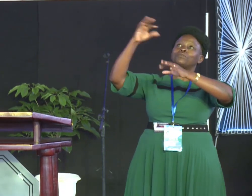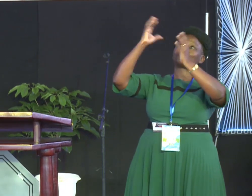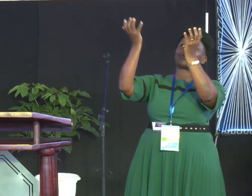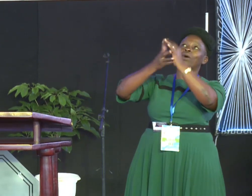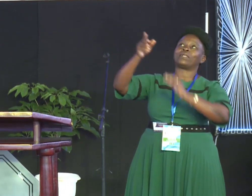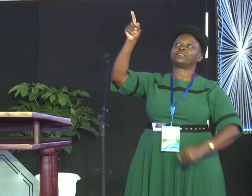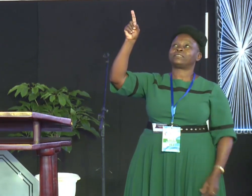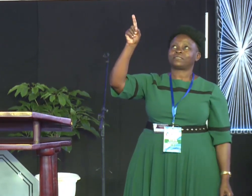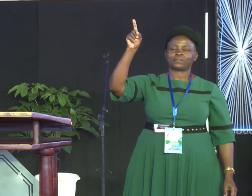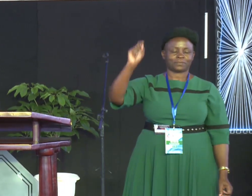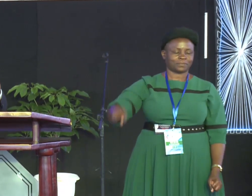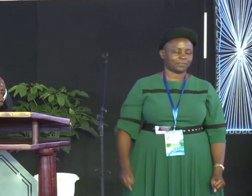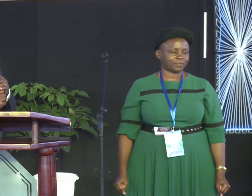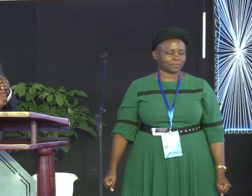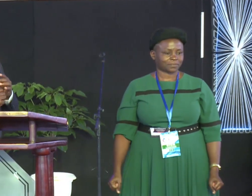Is from the spirit realm.